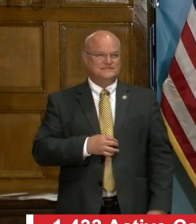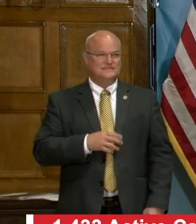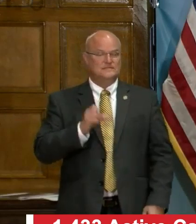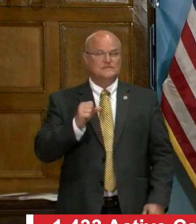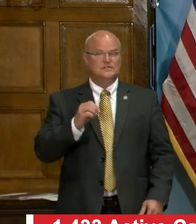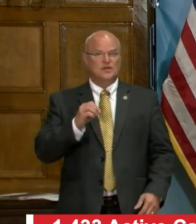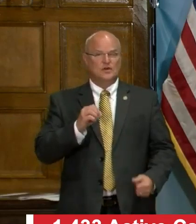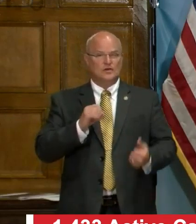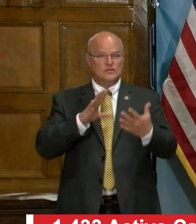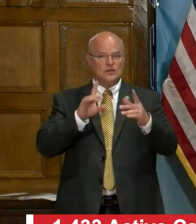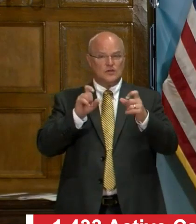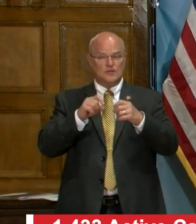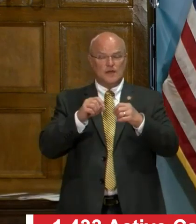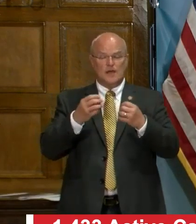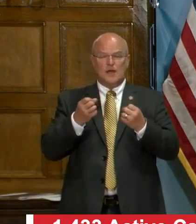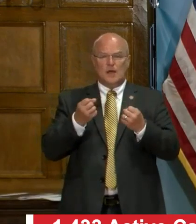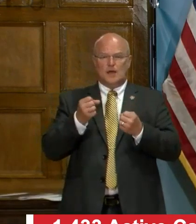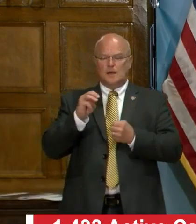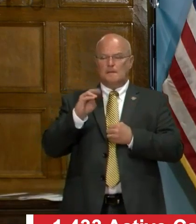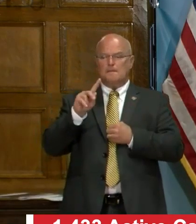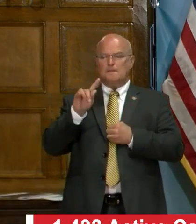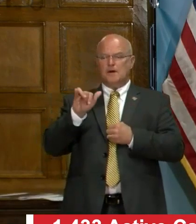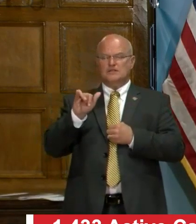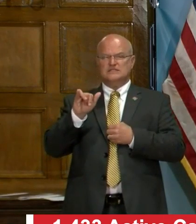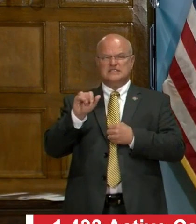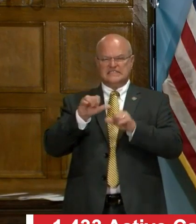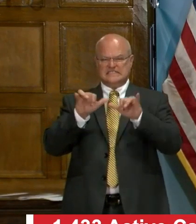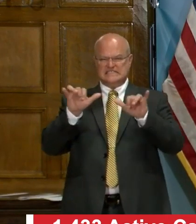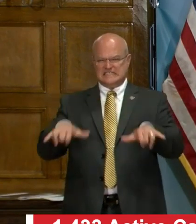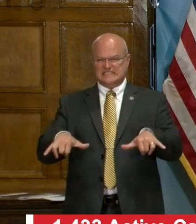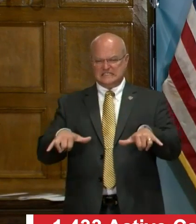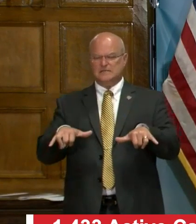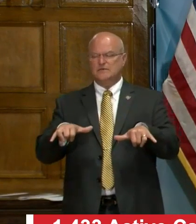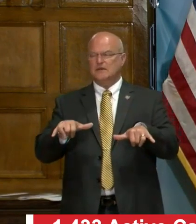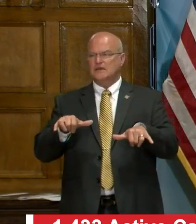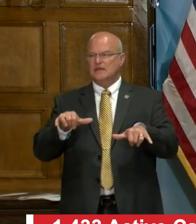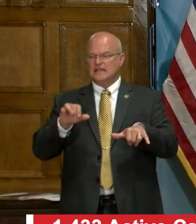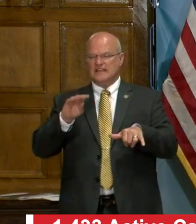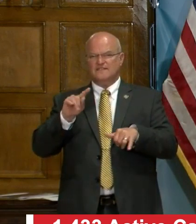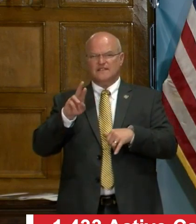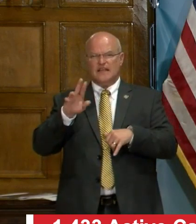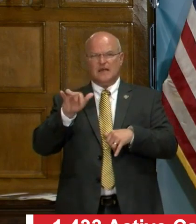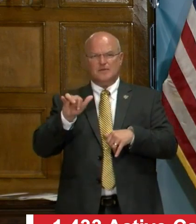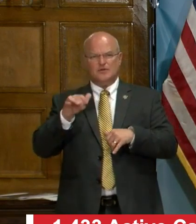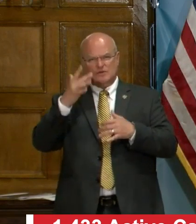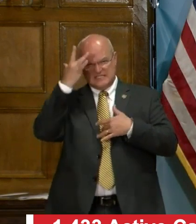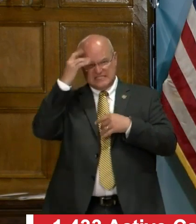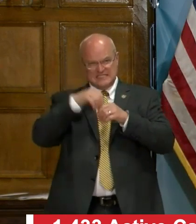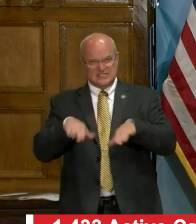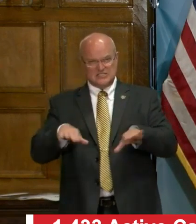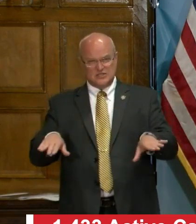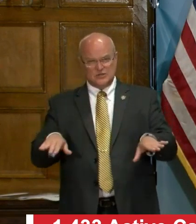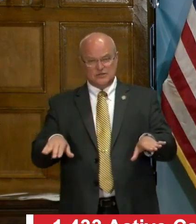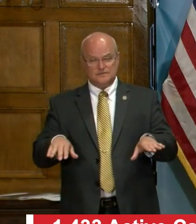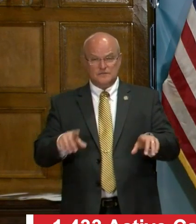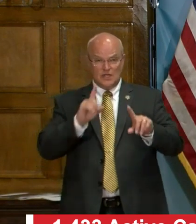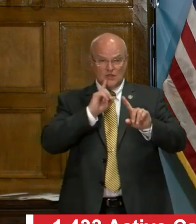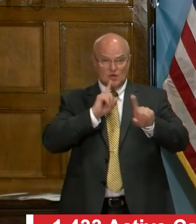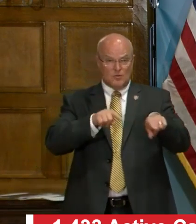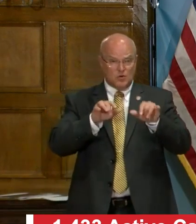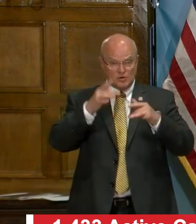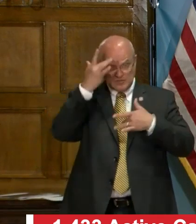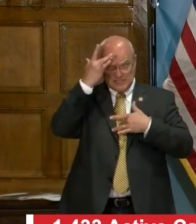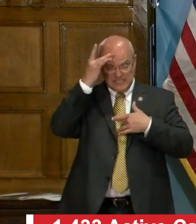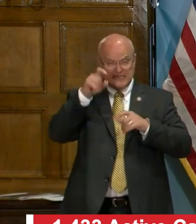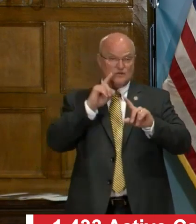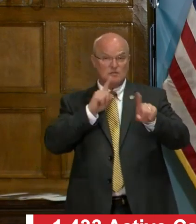So I can address the question about multi-system inflammatory disease syndrome in children. So we are actively looking for it. It's a reportable disease.